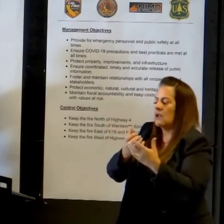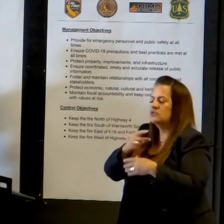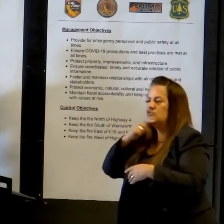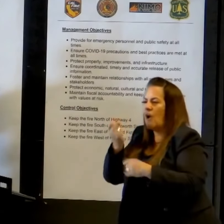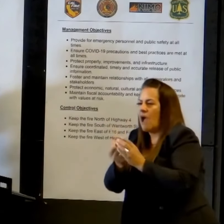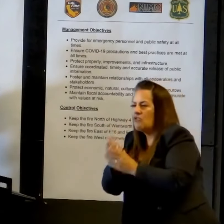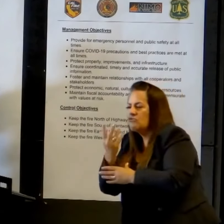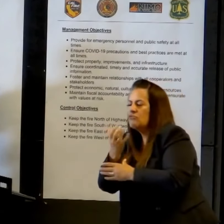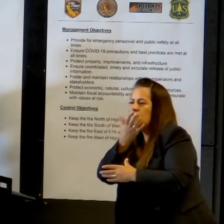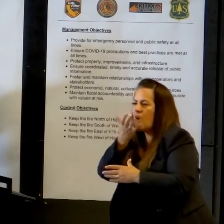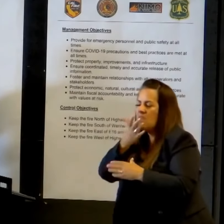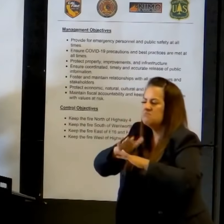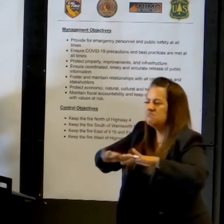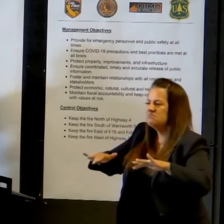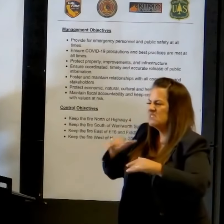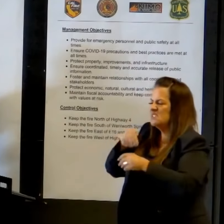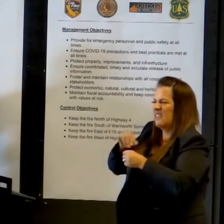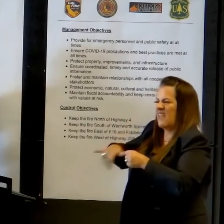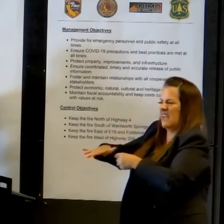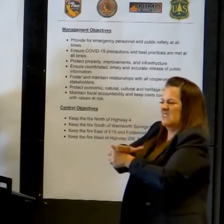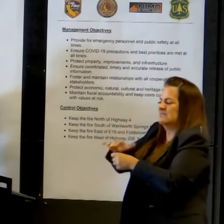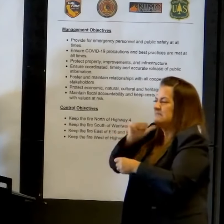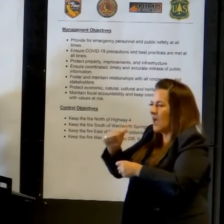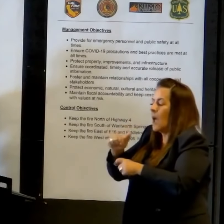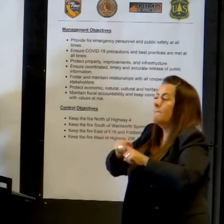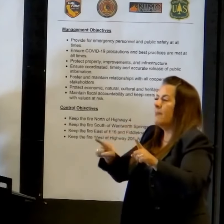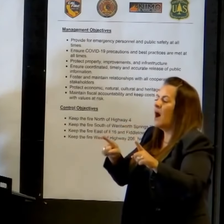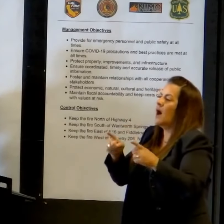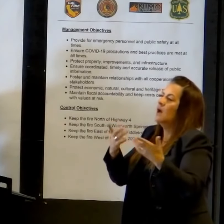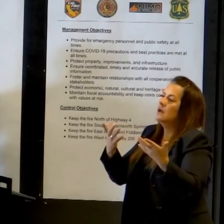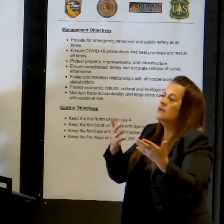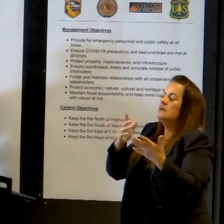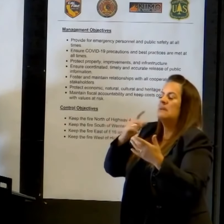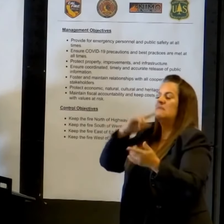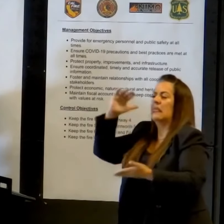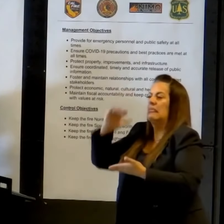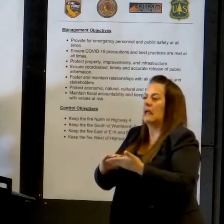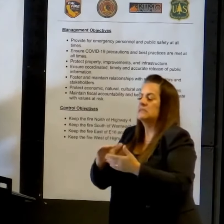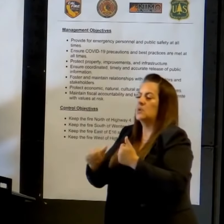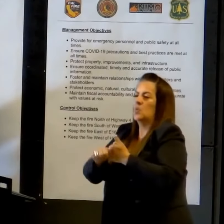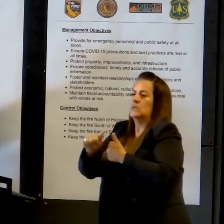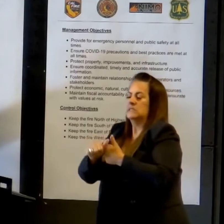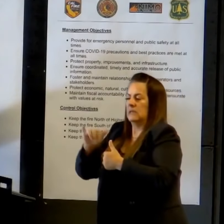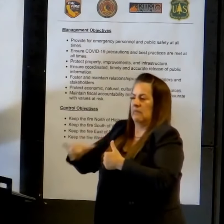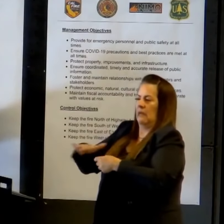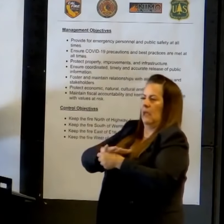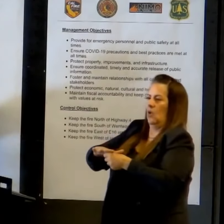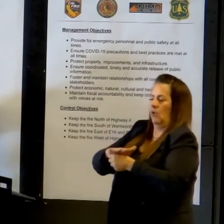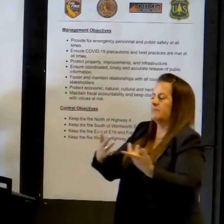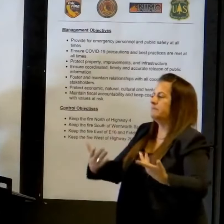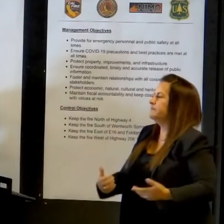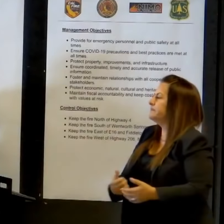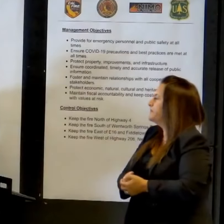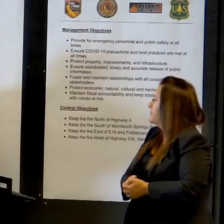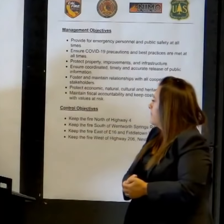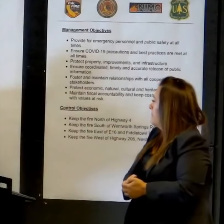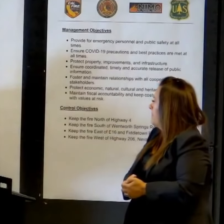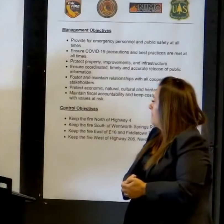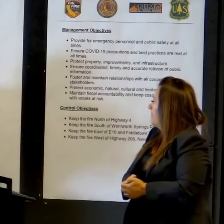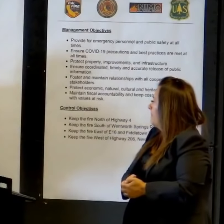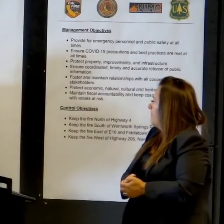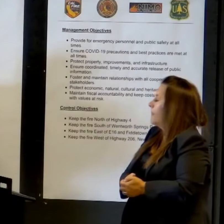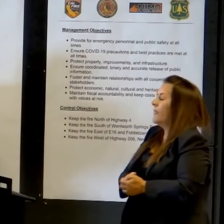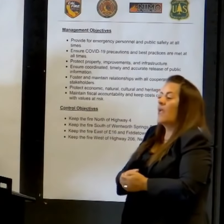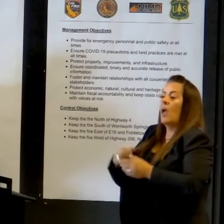88, you know exactly why that area doesn't have anything to burn. It's a big rock field out here. And then